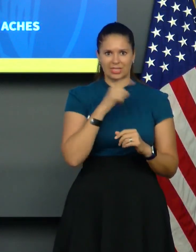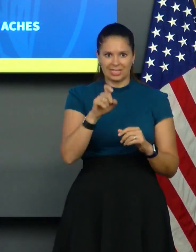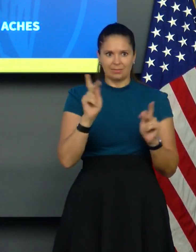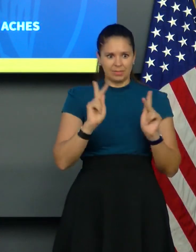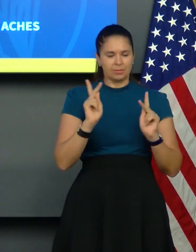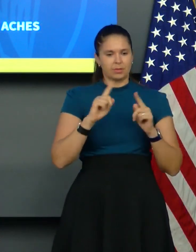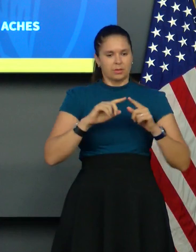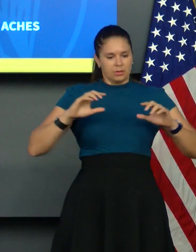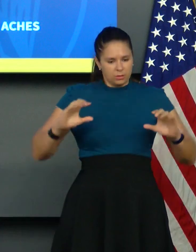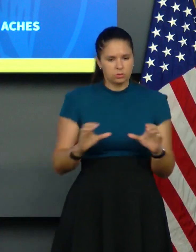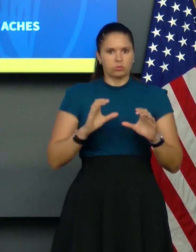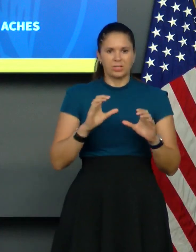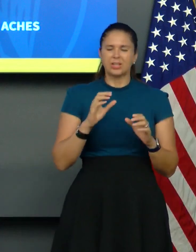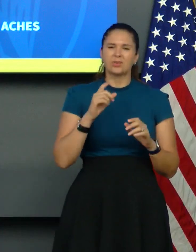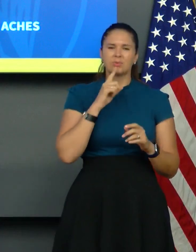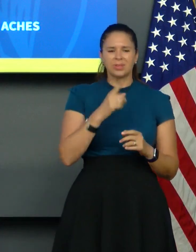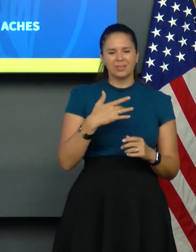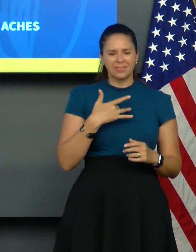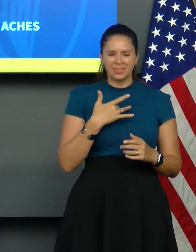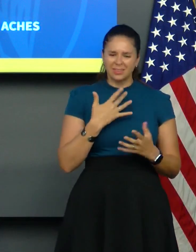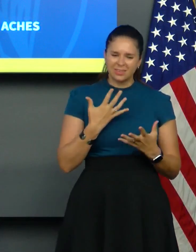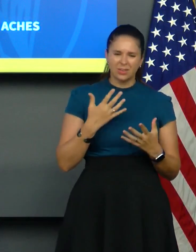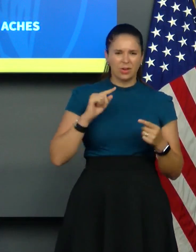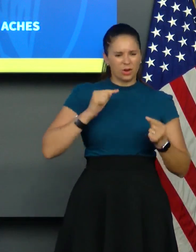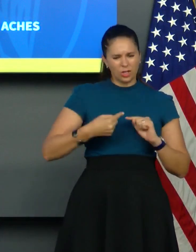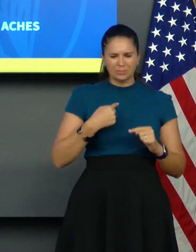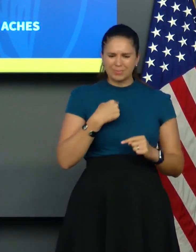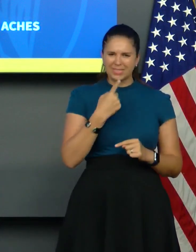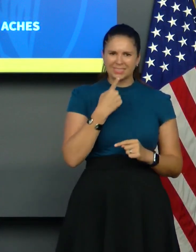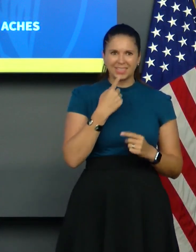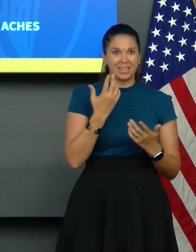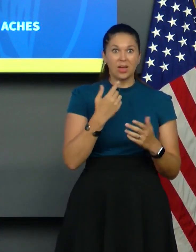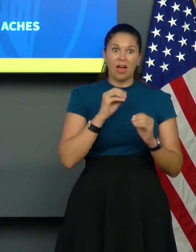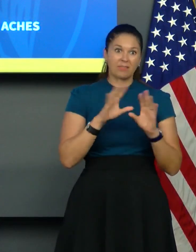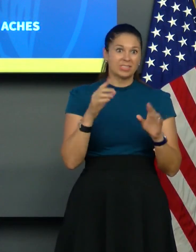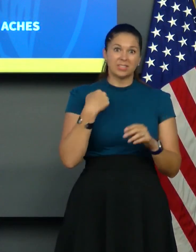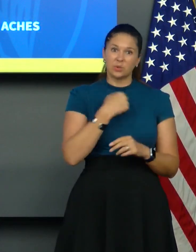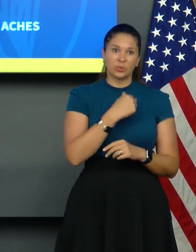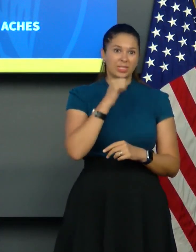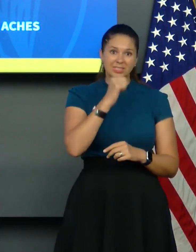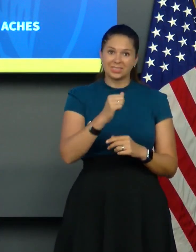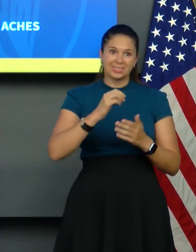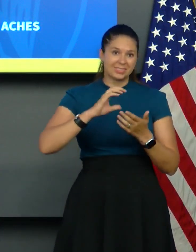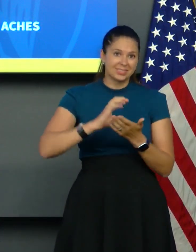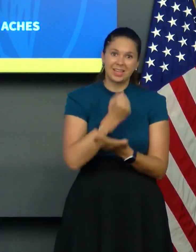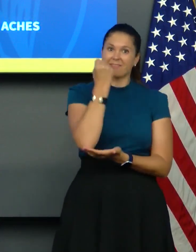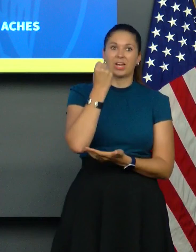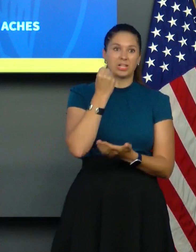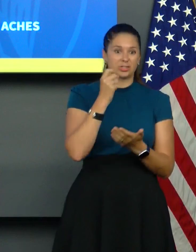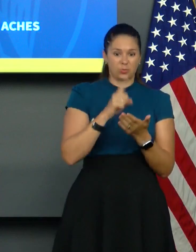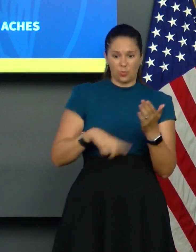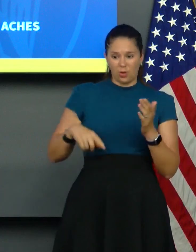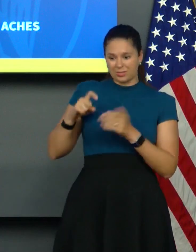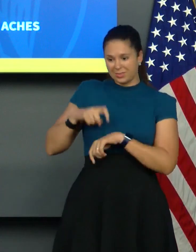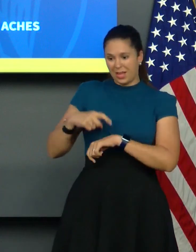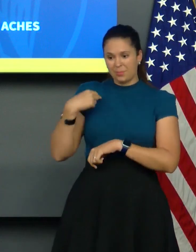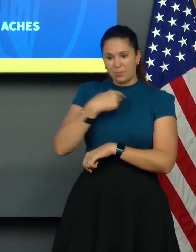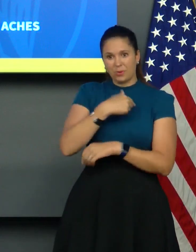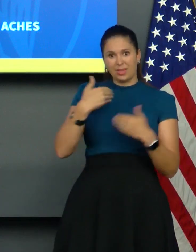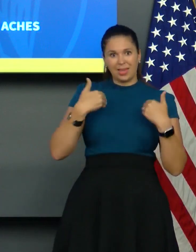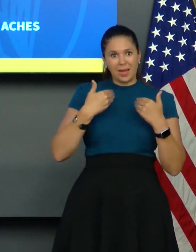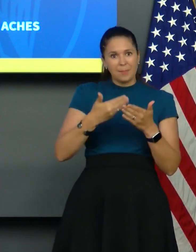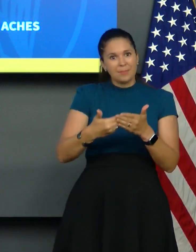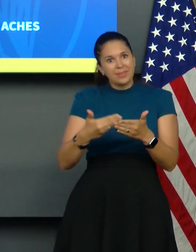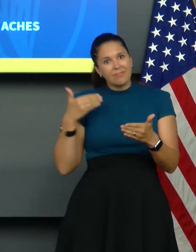do it. And look, it hurts me to say this, but it's obvious that we did not take advantage of the time that we had before this